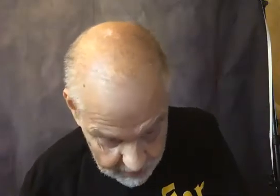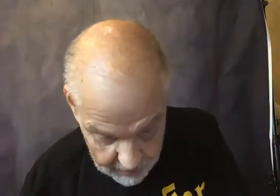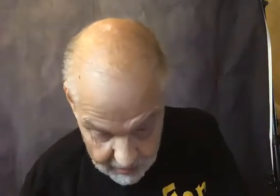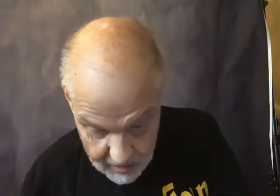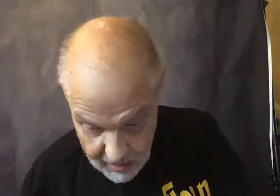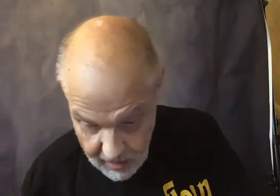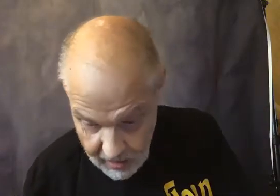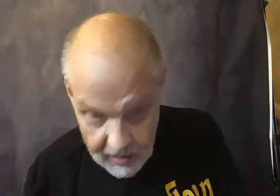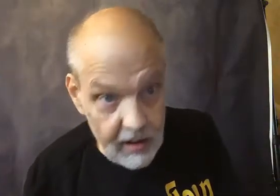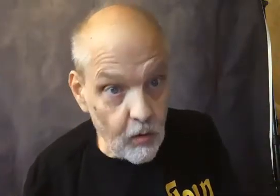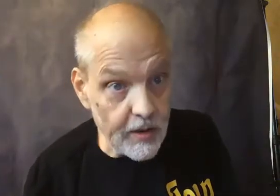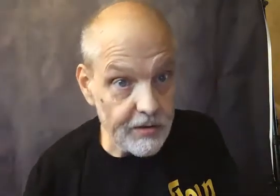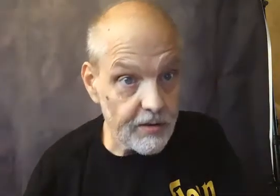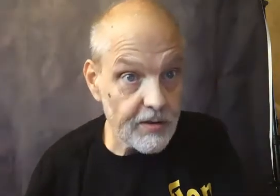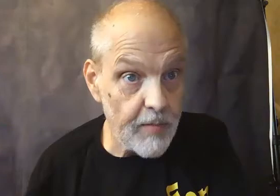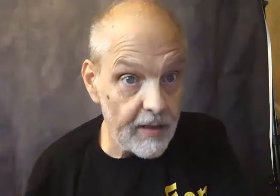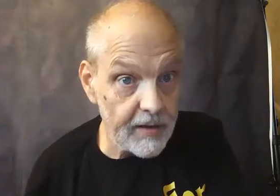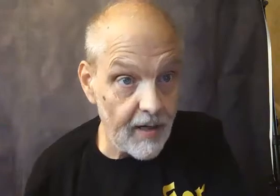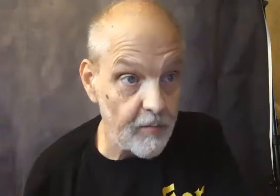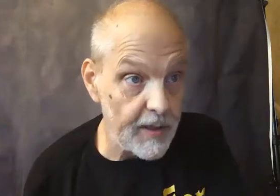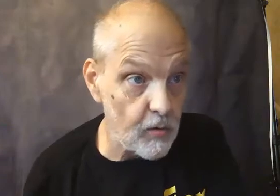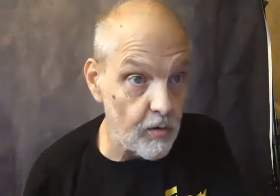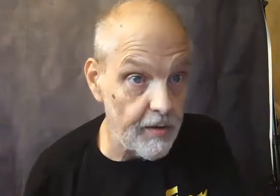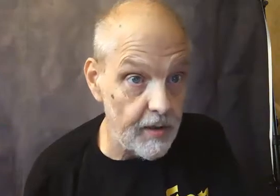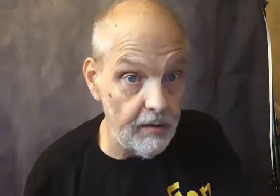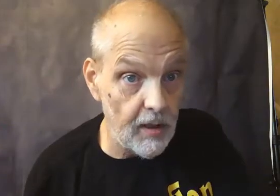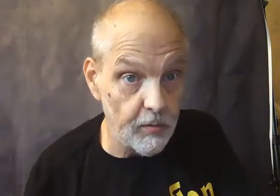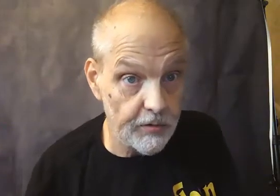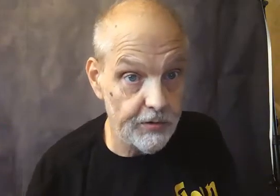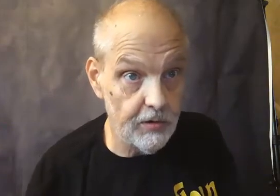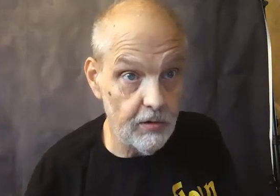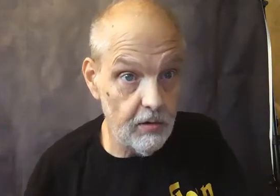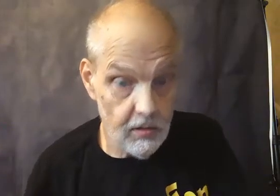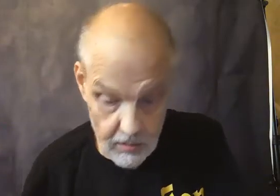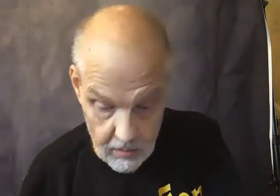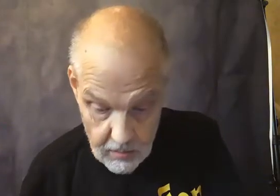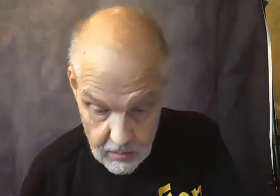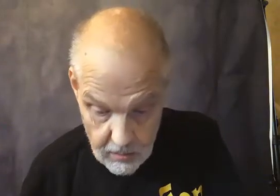Again, any questions about the alphabet or the numbers?